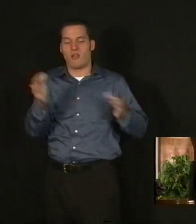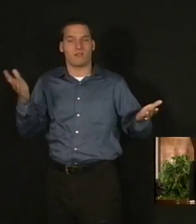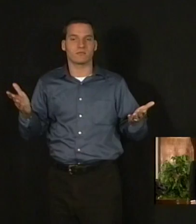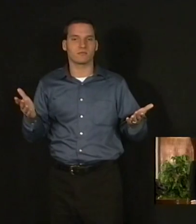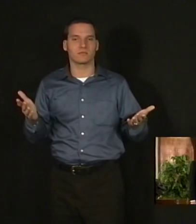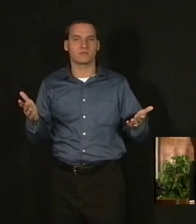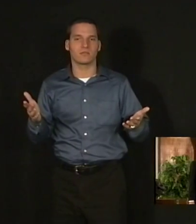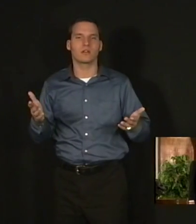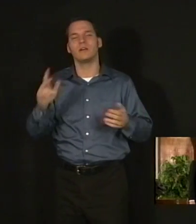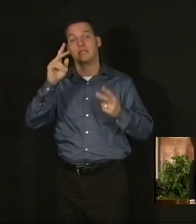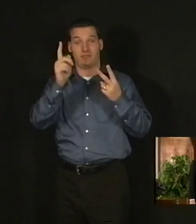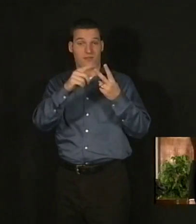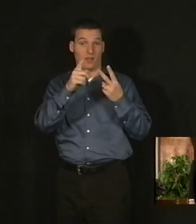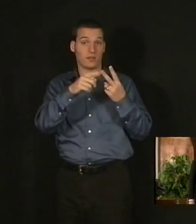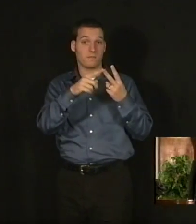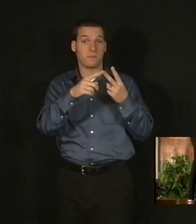decide.